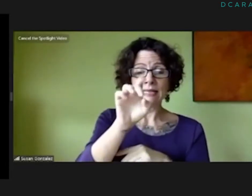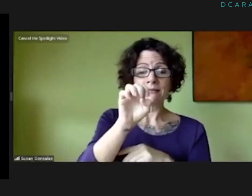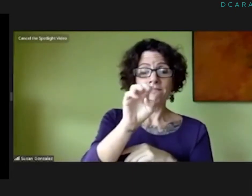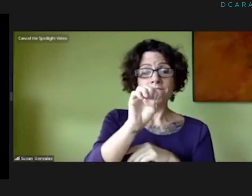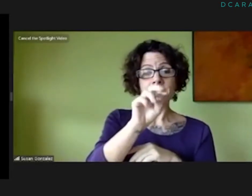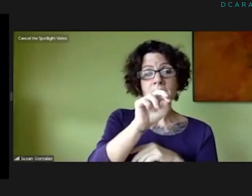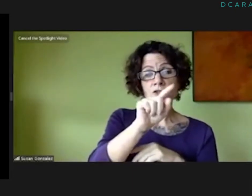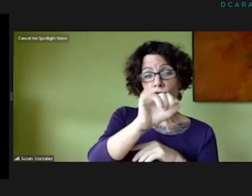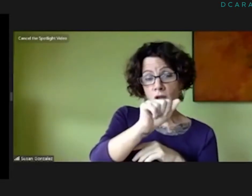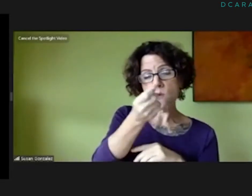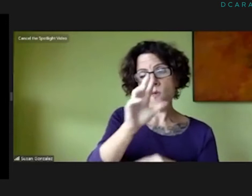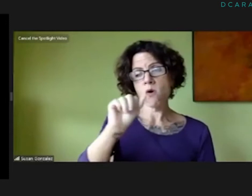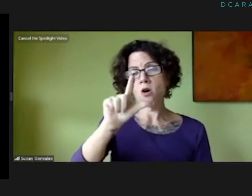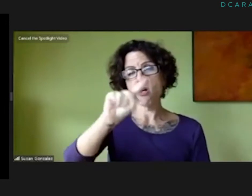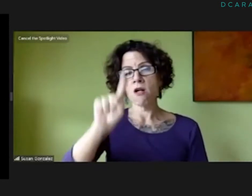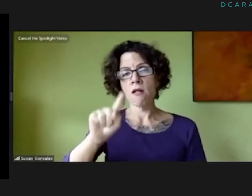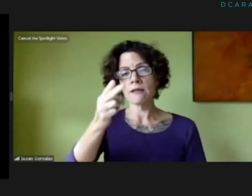Alzheimer's.